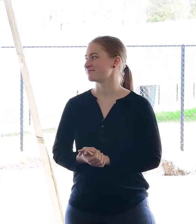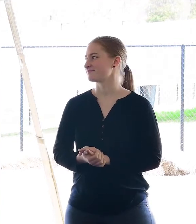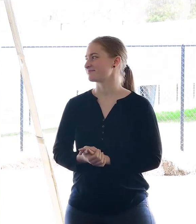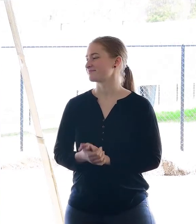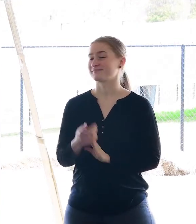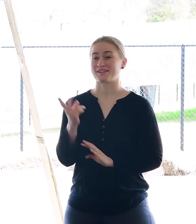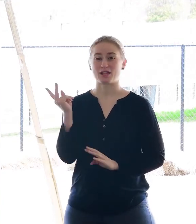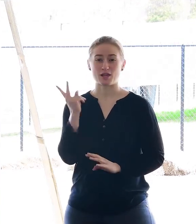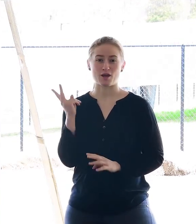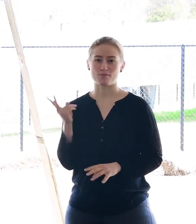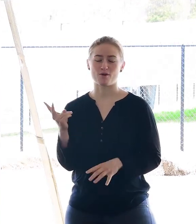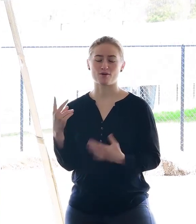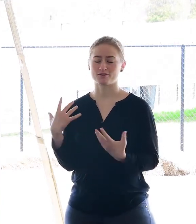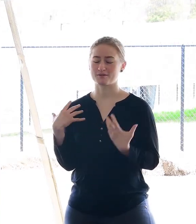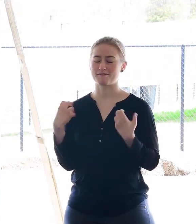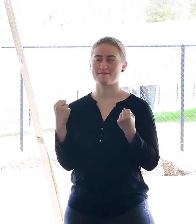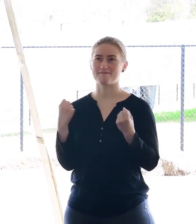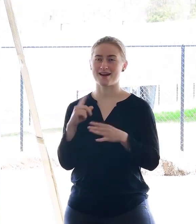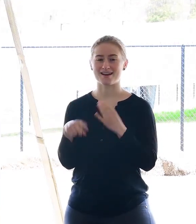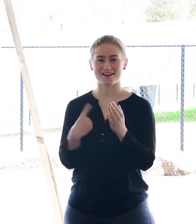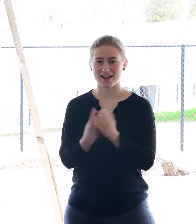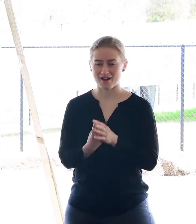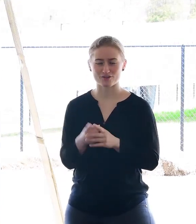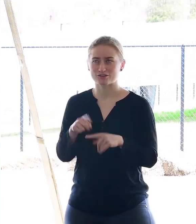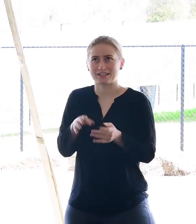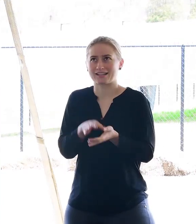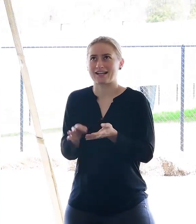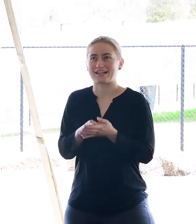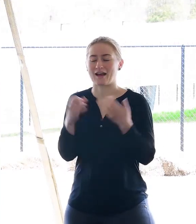They have both spent countless hours